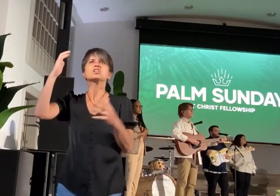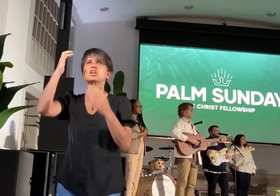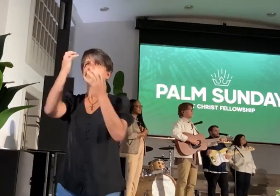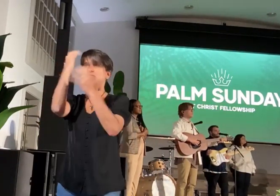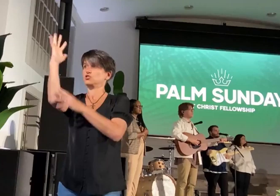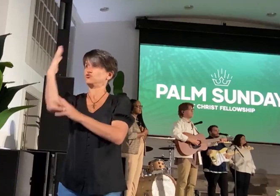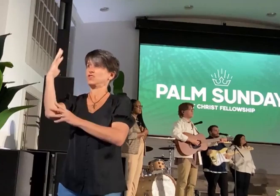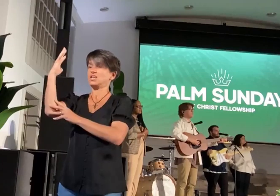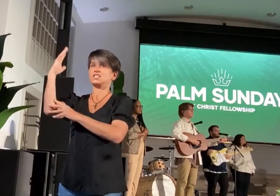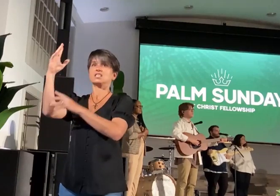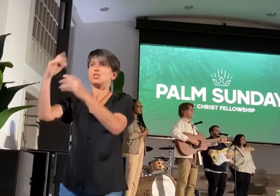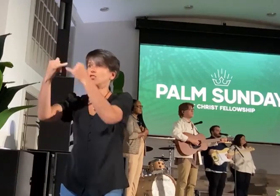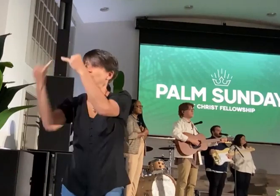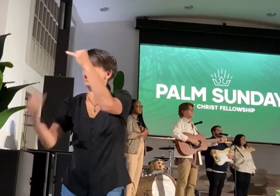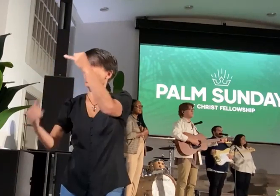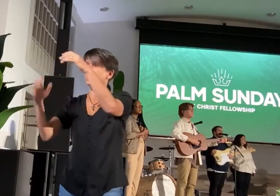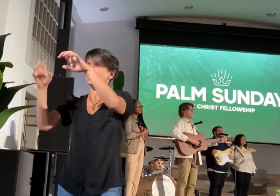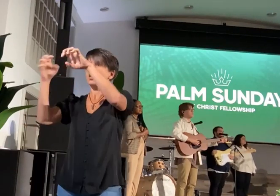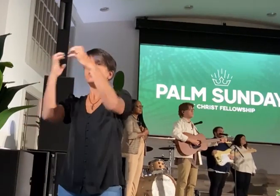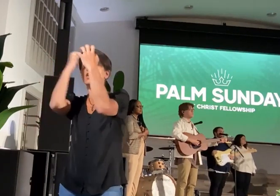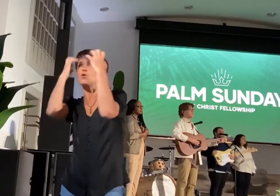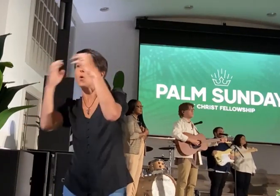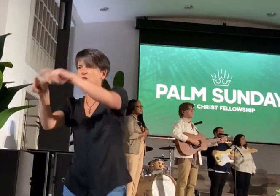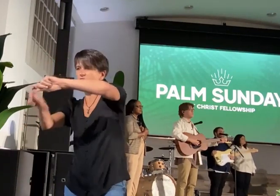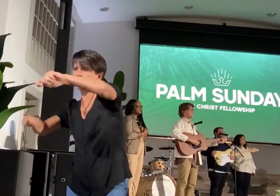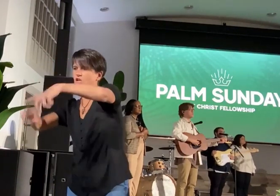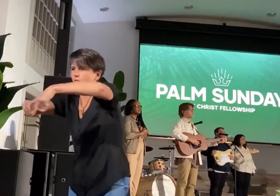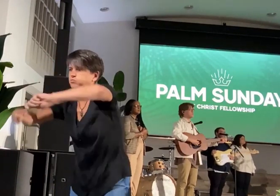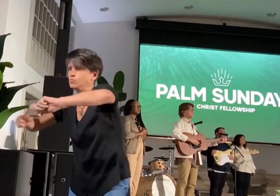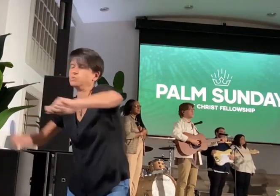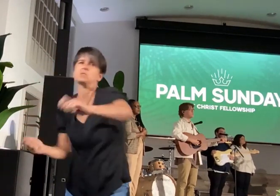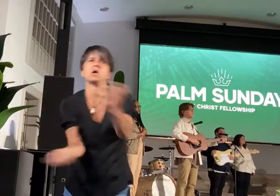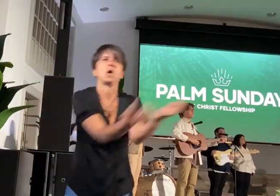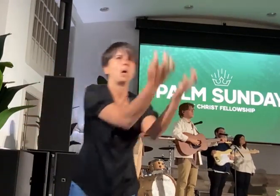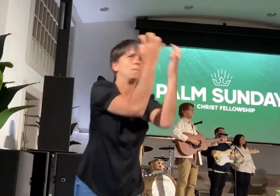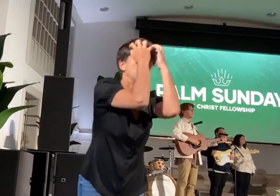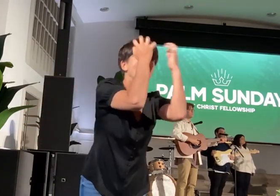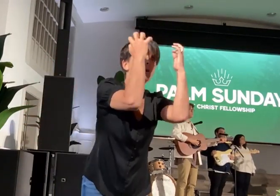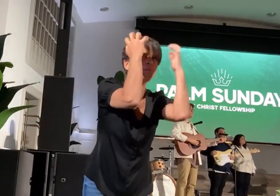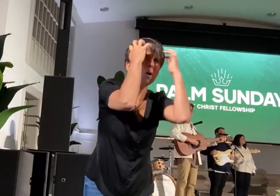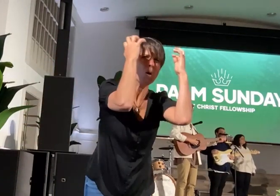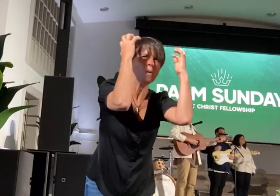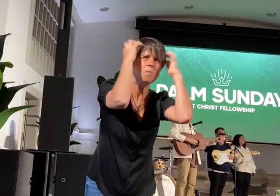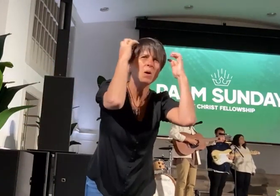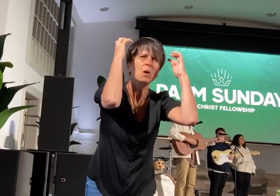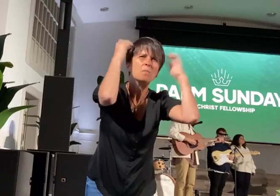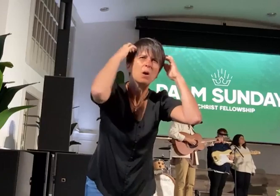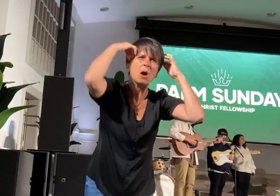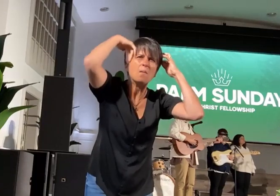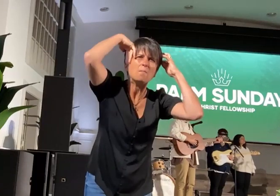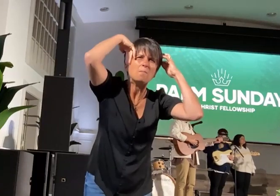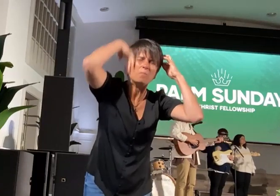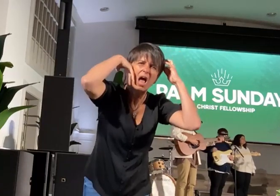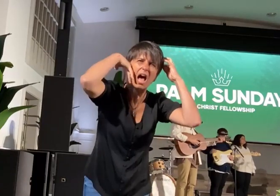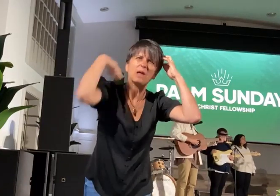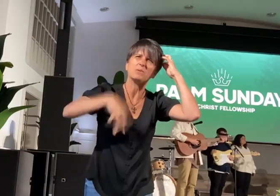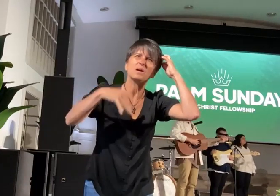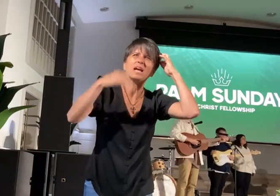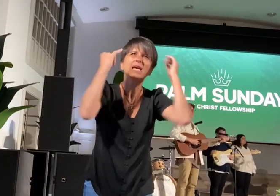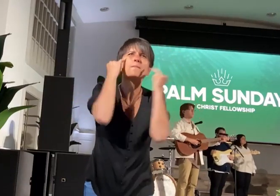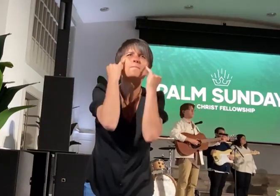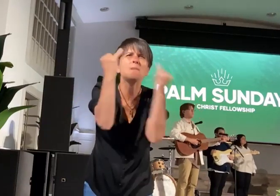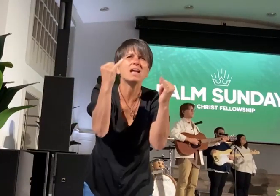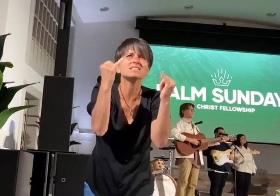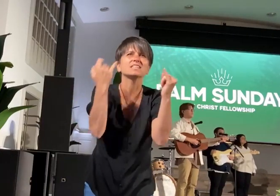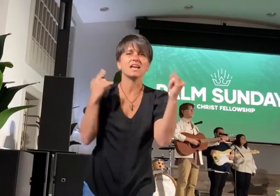went up to 3 inches deep into his skull, and blood began to pour down his head onto his shoulders. And if you think about the wrestle that you and I